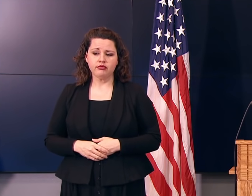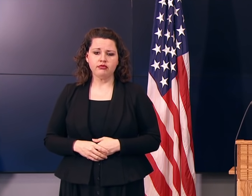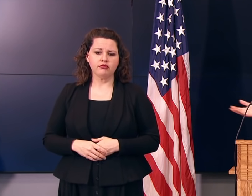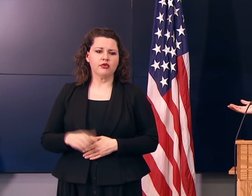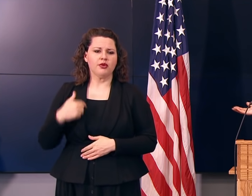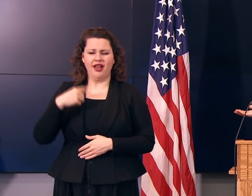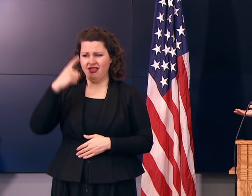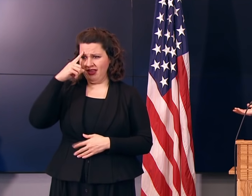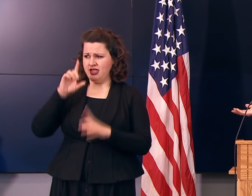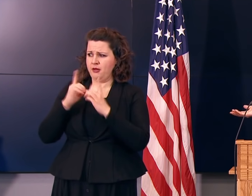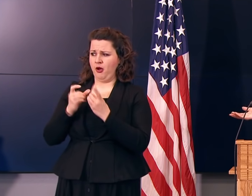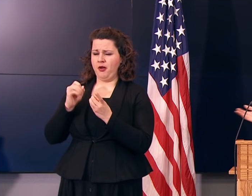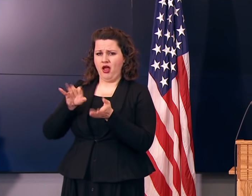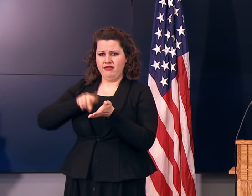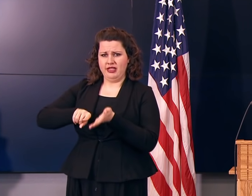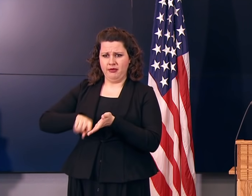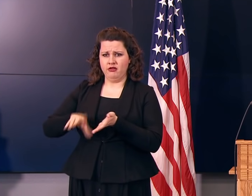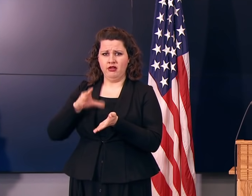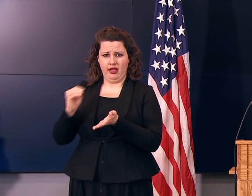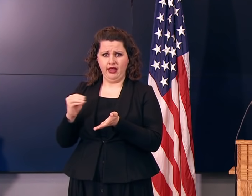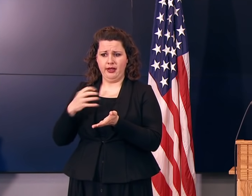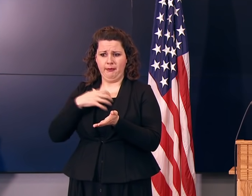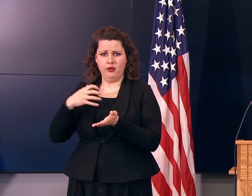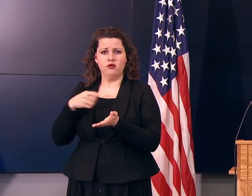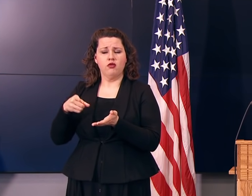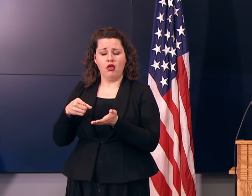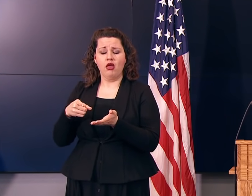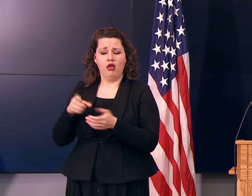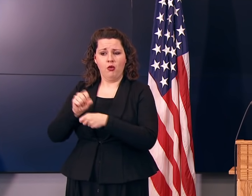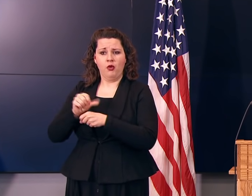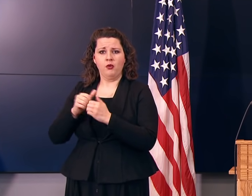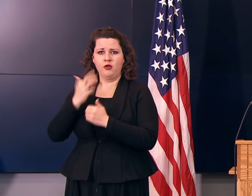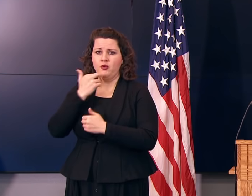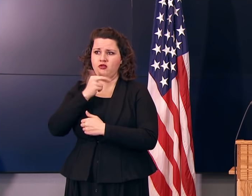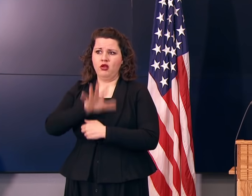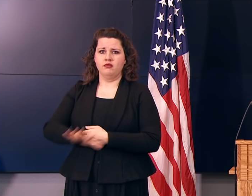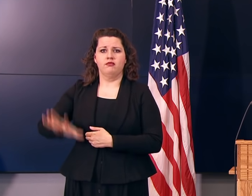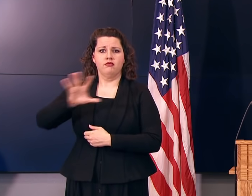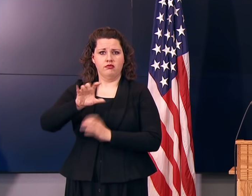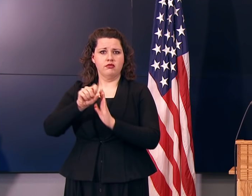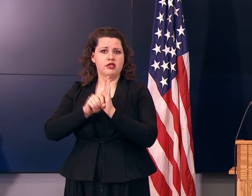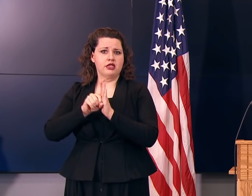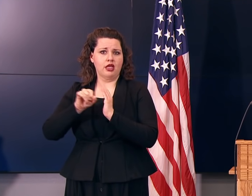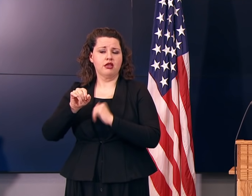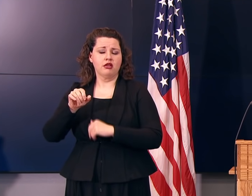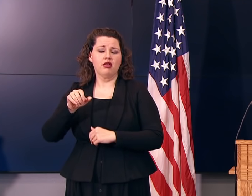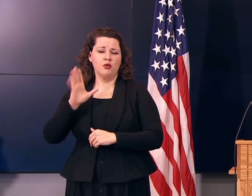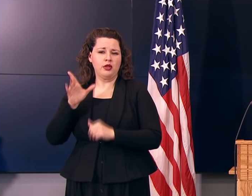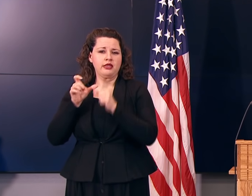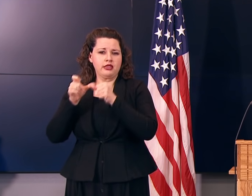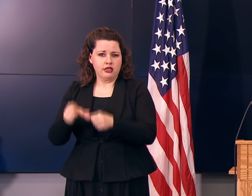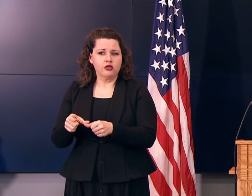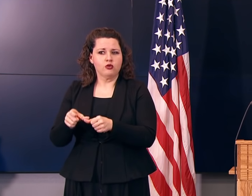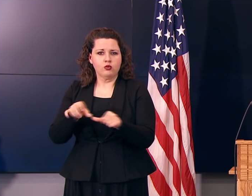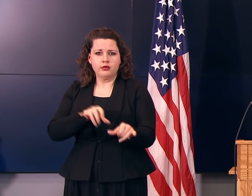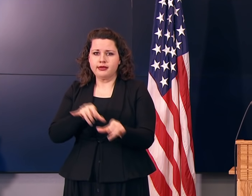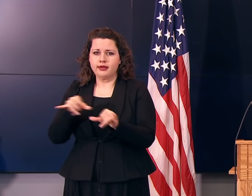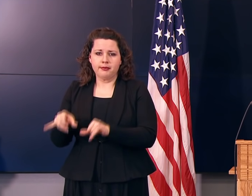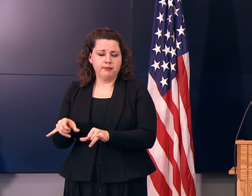like, I think it's the Department of Inspection and Appeals that works with the restaurants across the state of Iowa, they will continue to do those